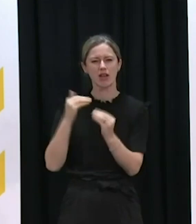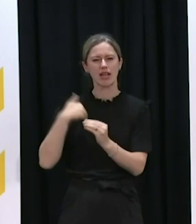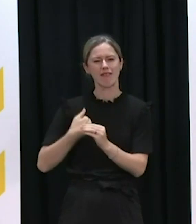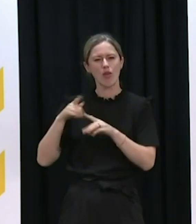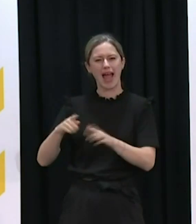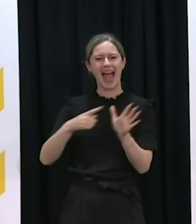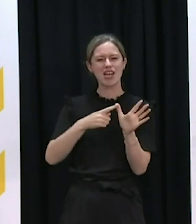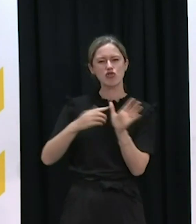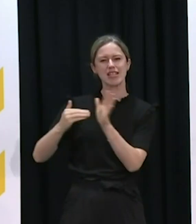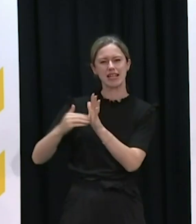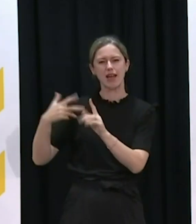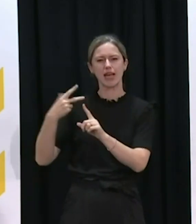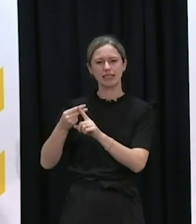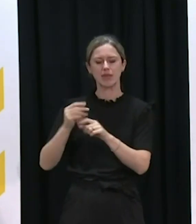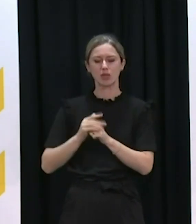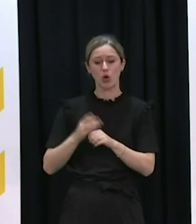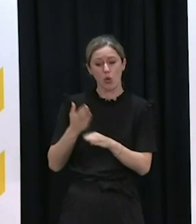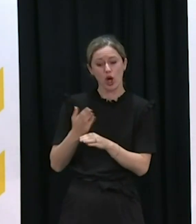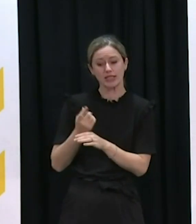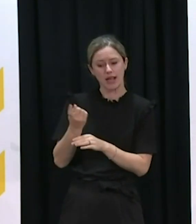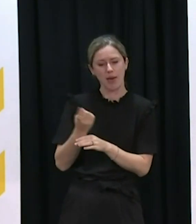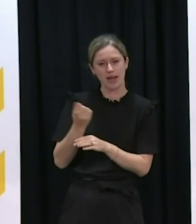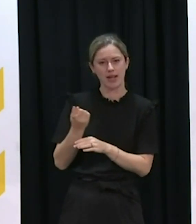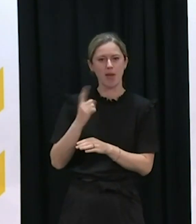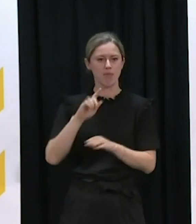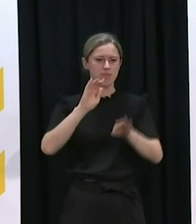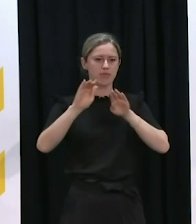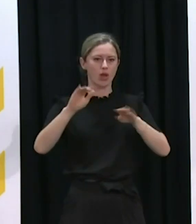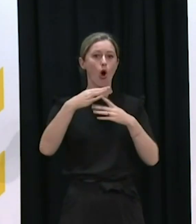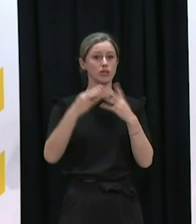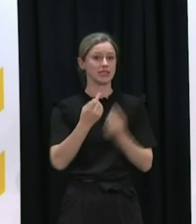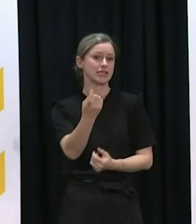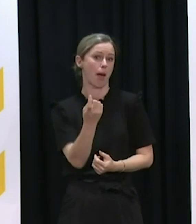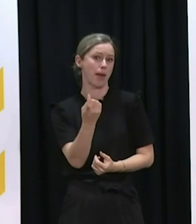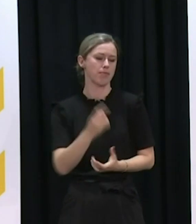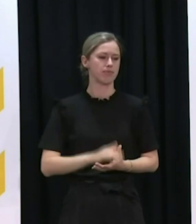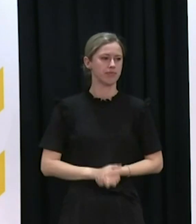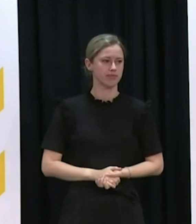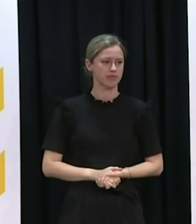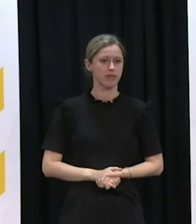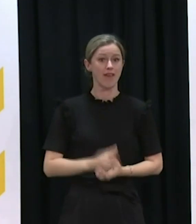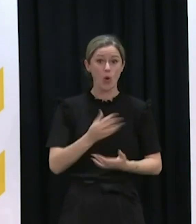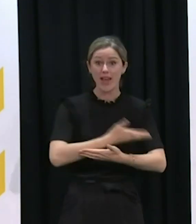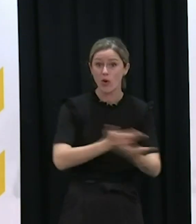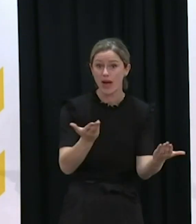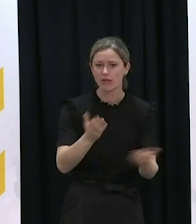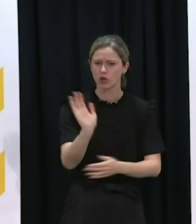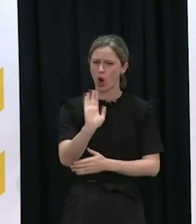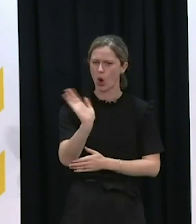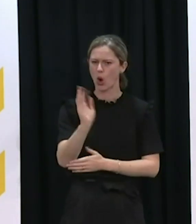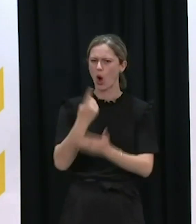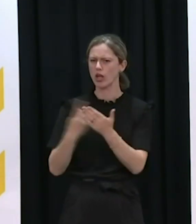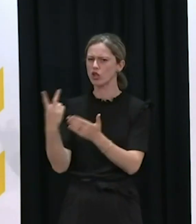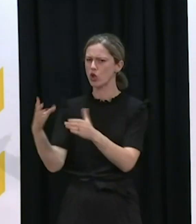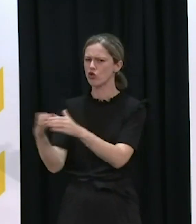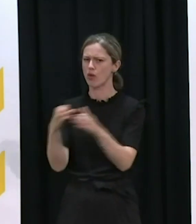So there's some work to do there, but I'm just signalling that that's an option that will be available. Not for everybody. Again, those two